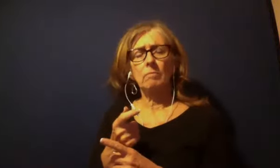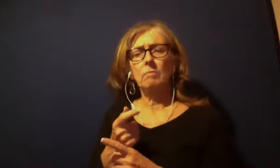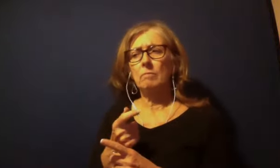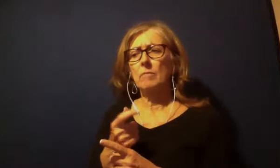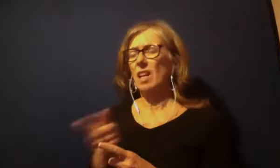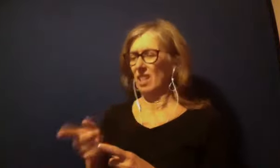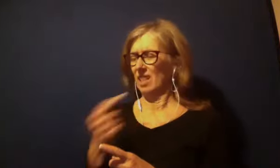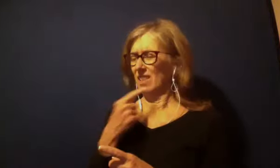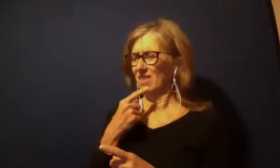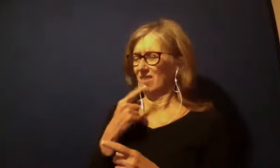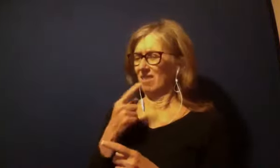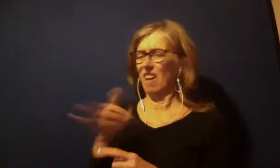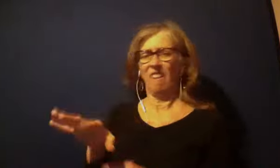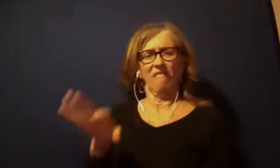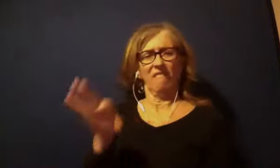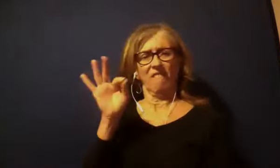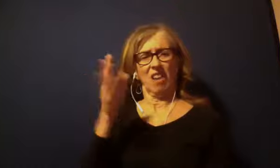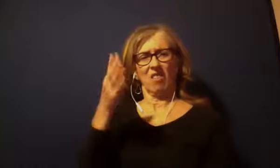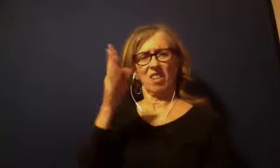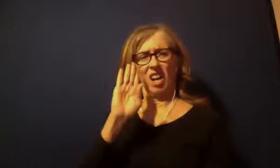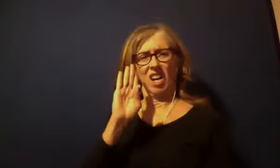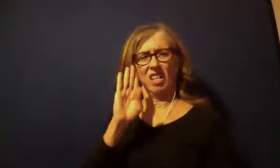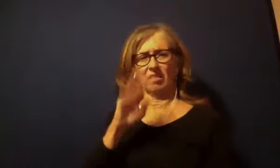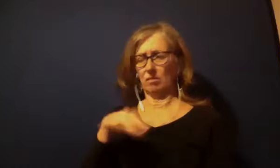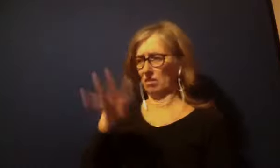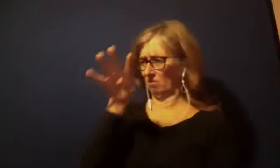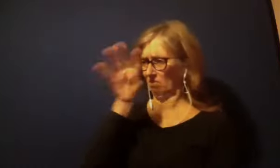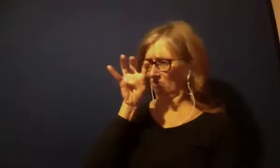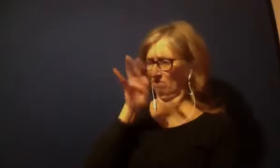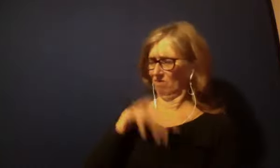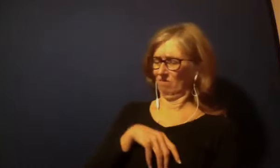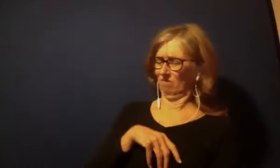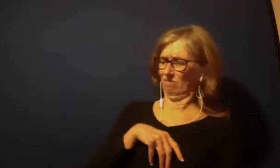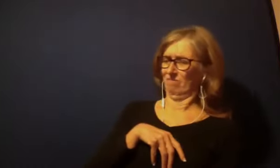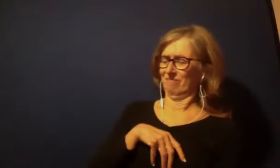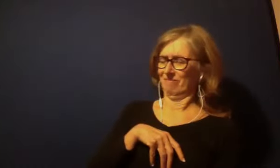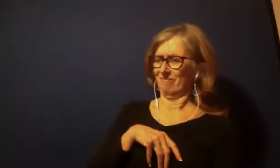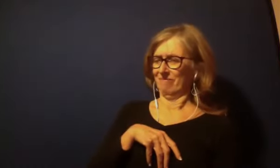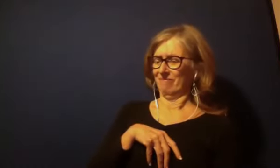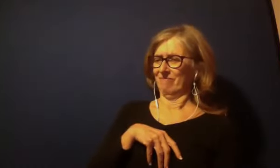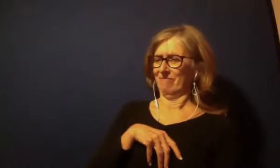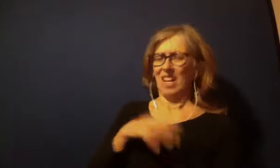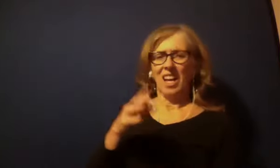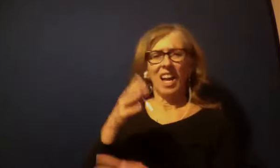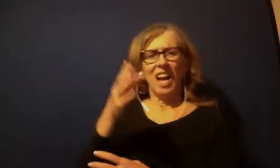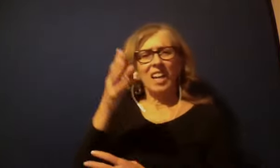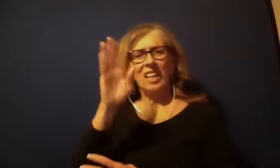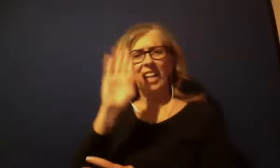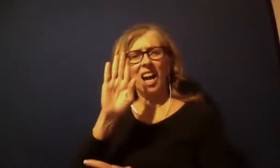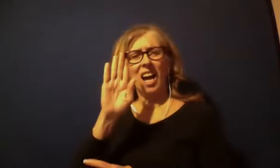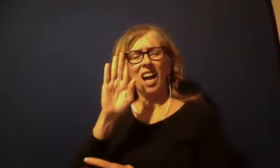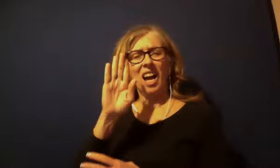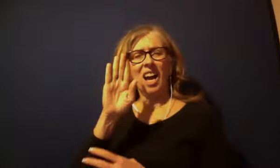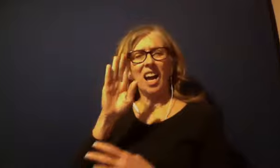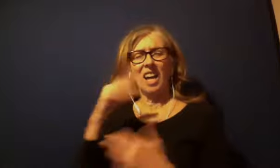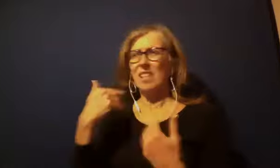had found God, and the power of that God-shaped, like to have that power, fill that